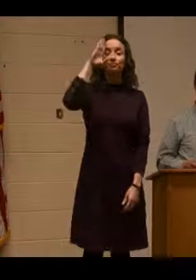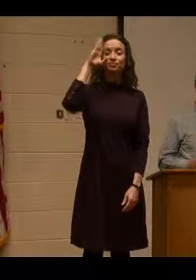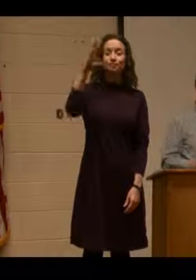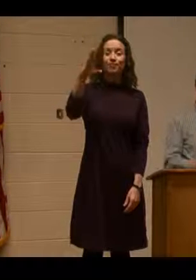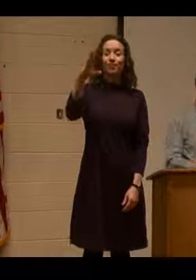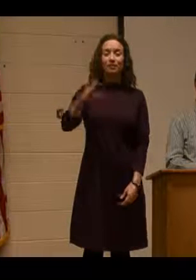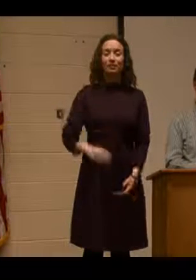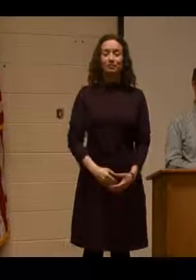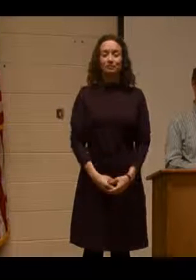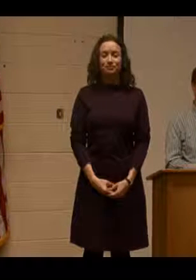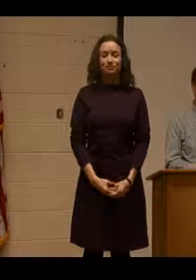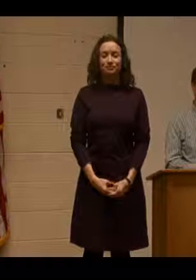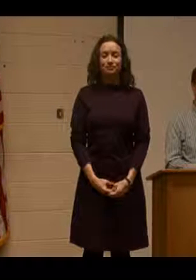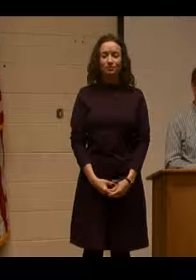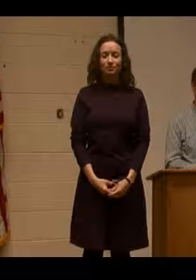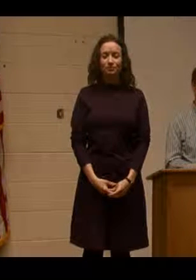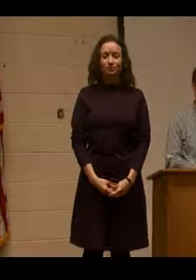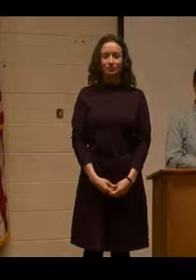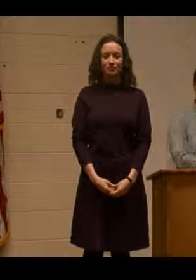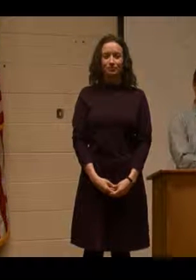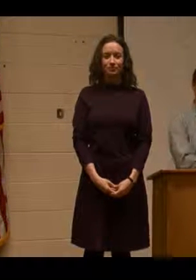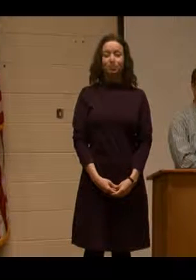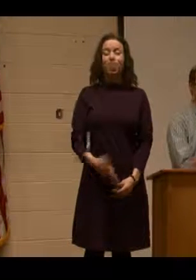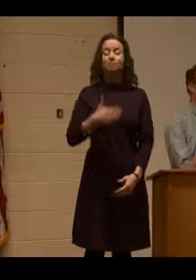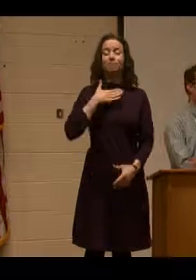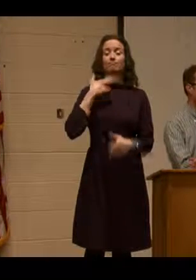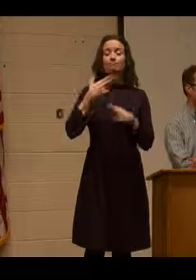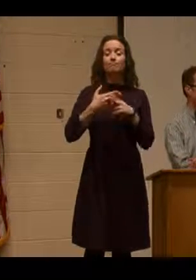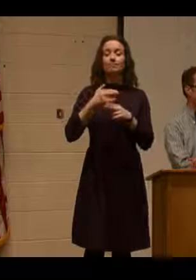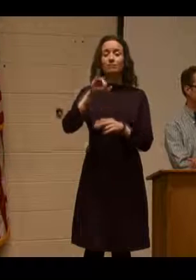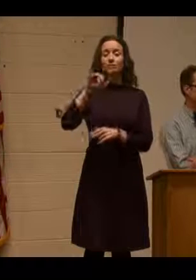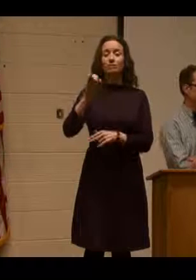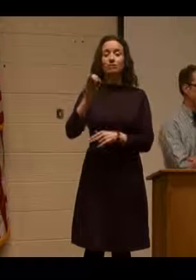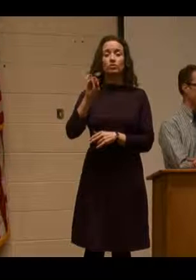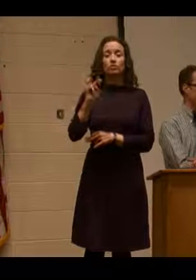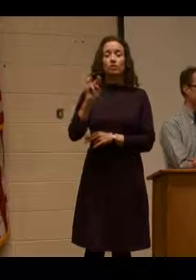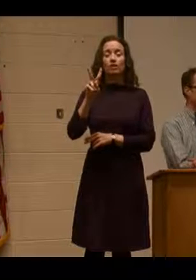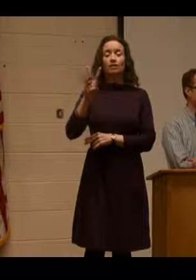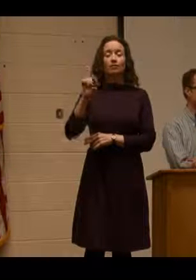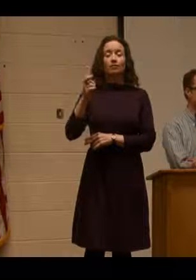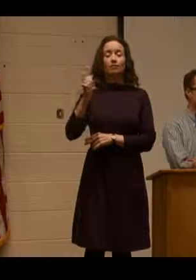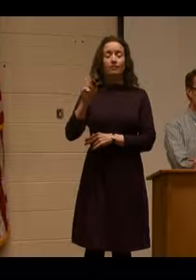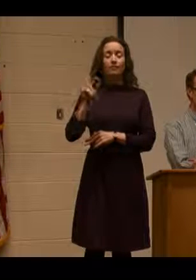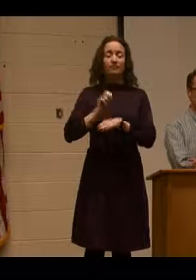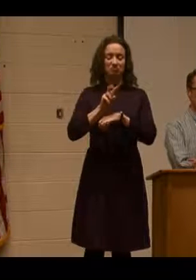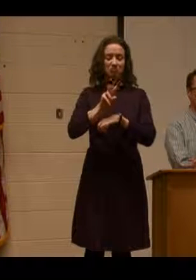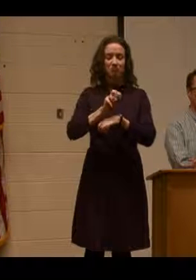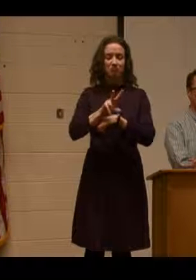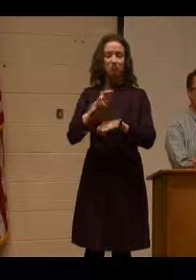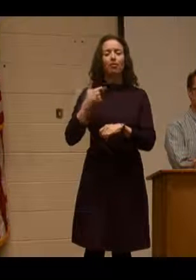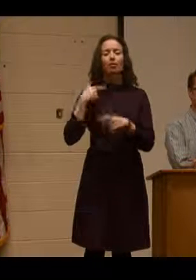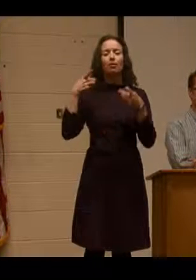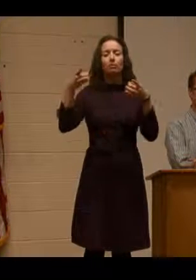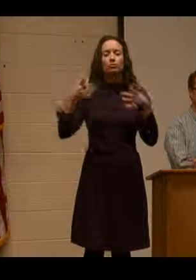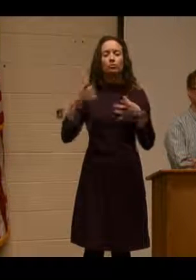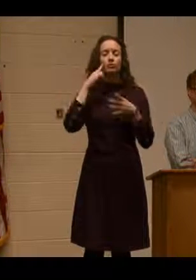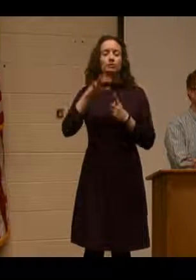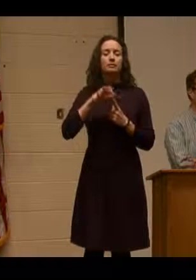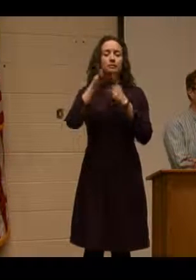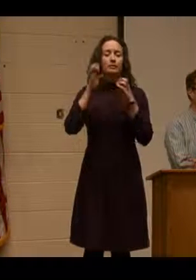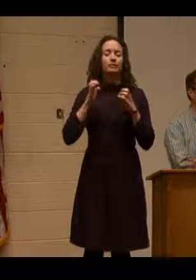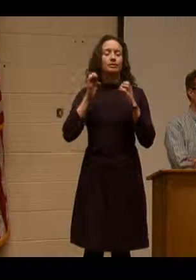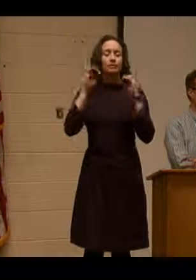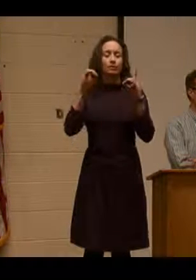My name is John Veen. I'm the Director of Special Education here at the Colorado School for the Deaf and the